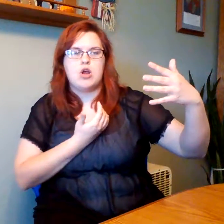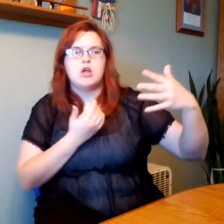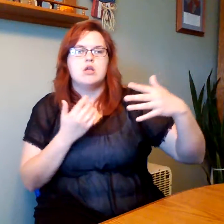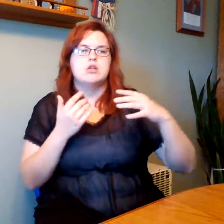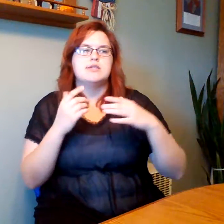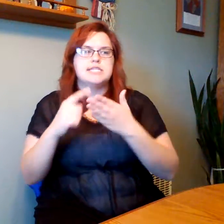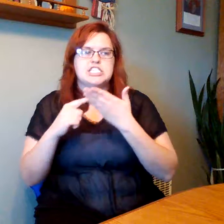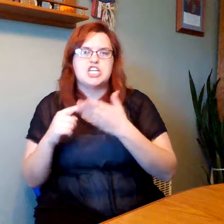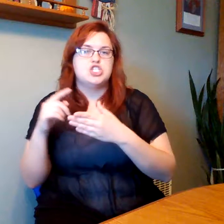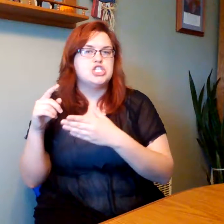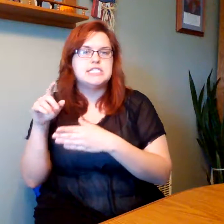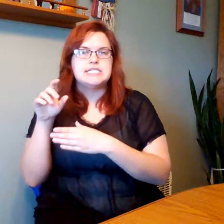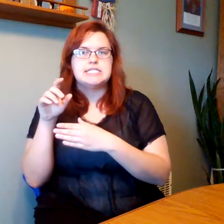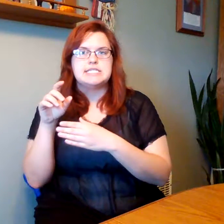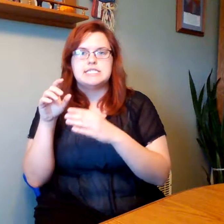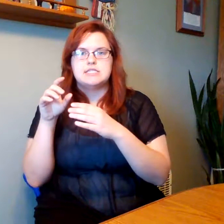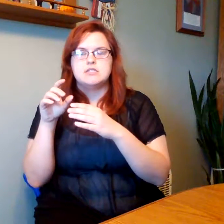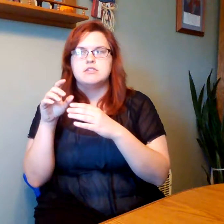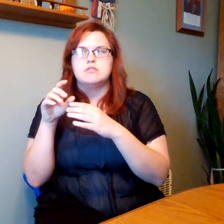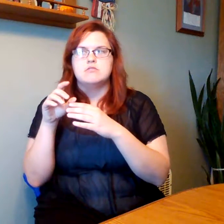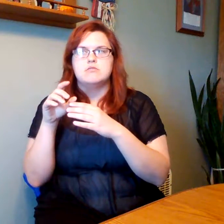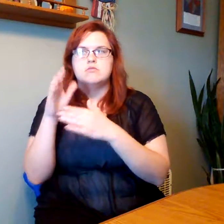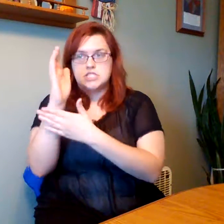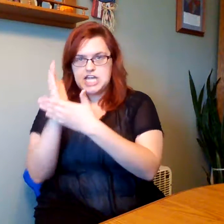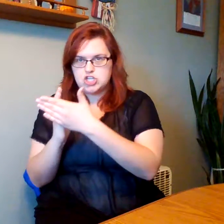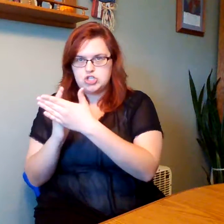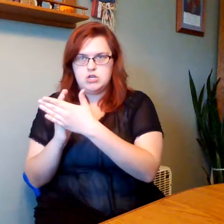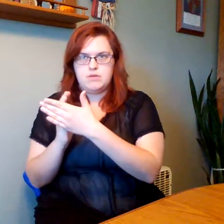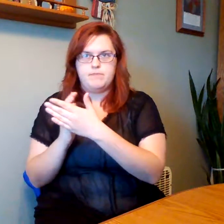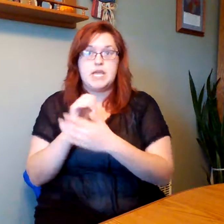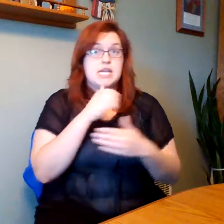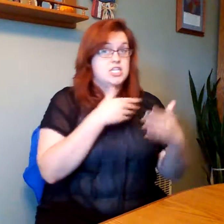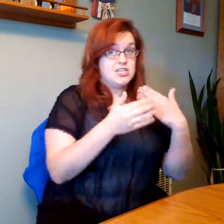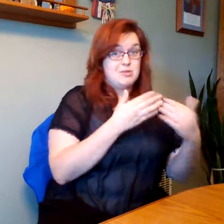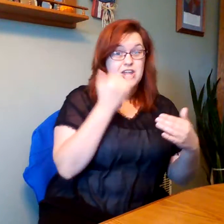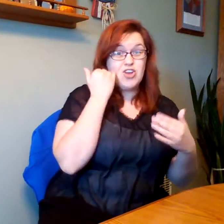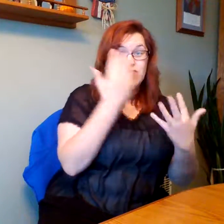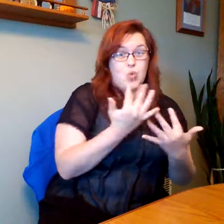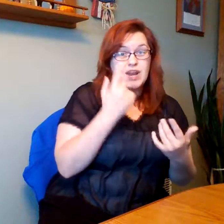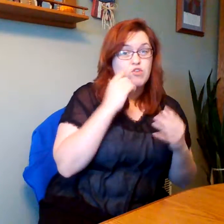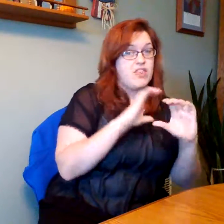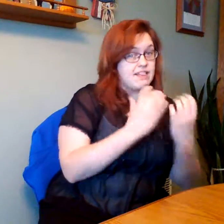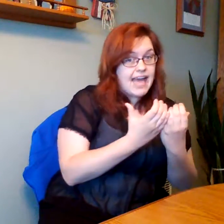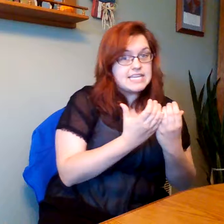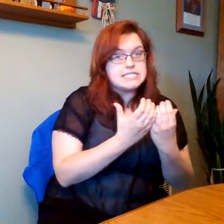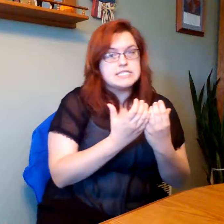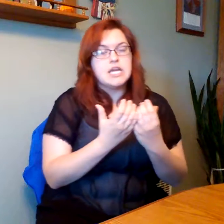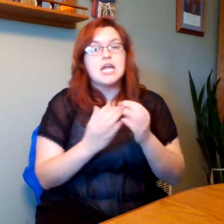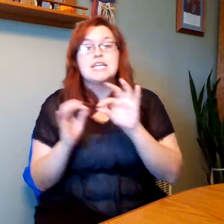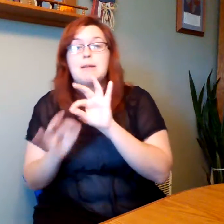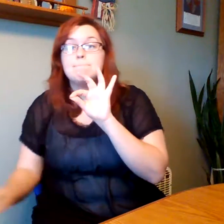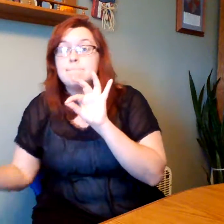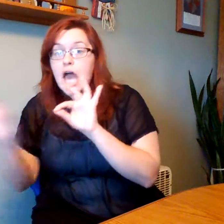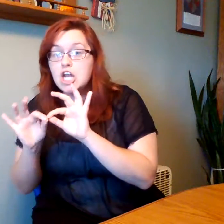section, not for the course as a whole, with priority given to freshmen and sophomores. So what you should do beginning next week is attend